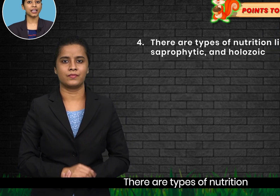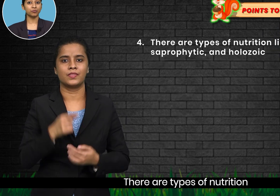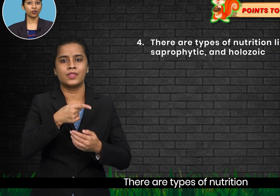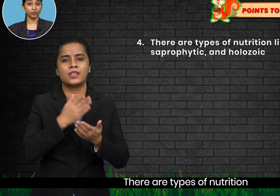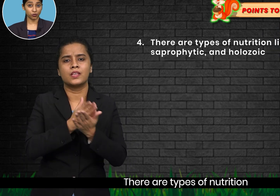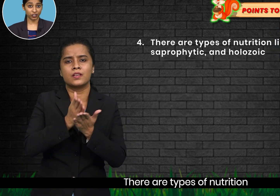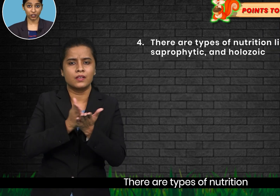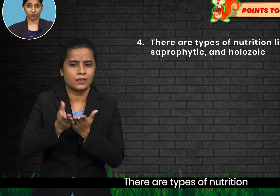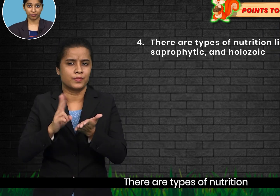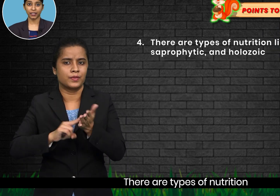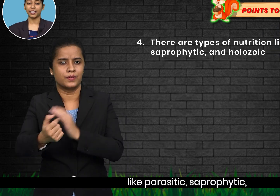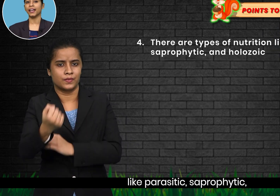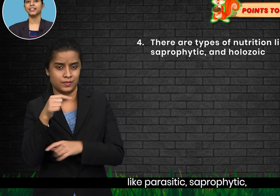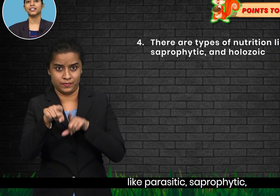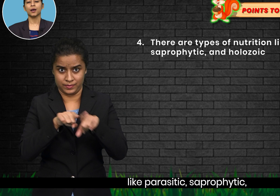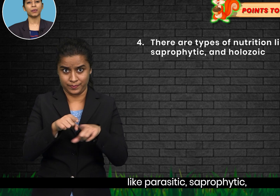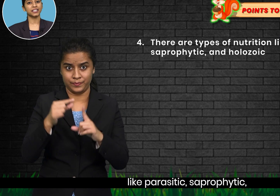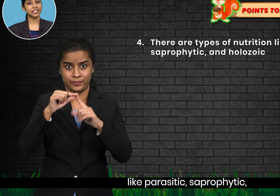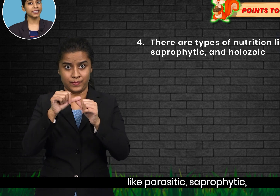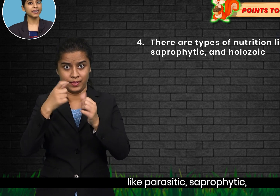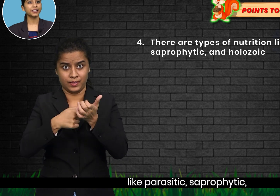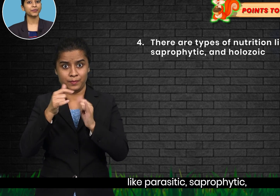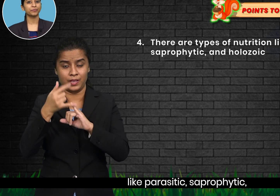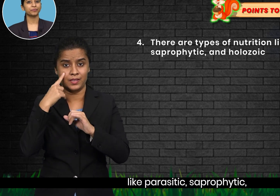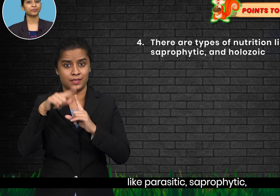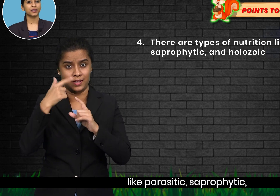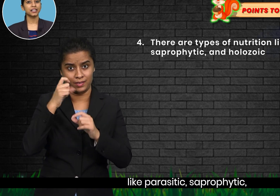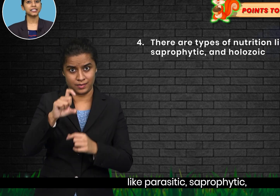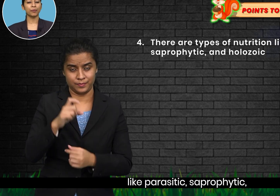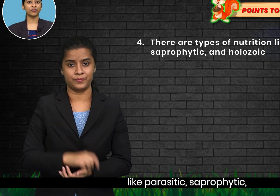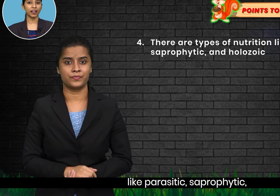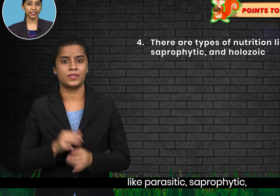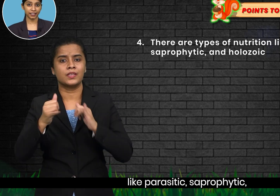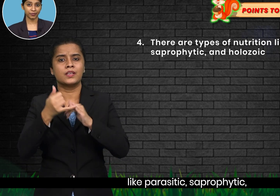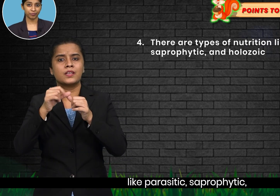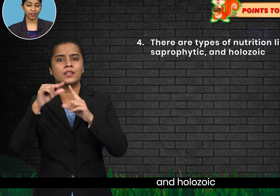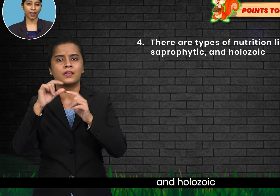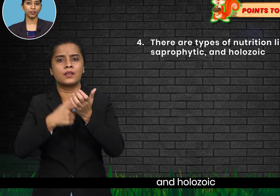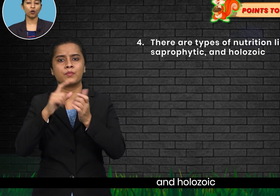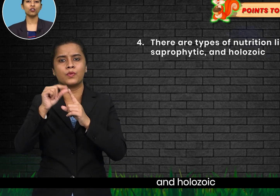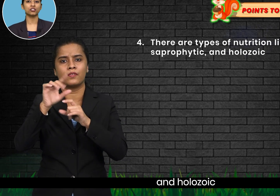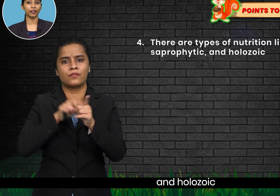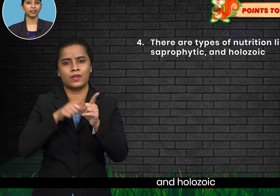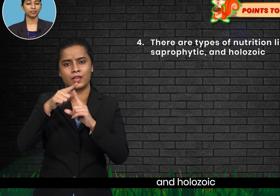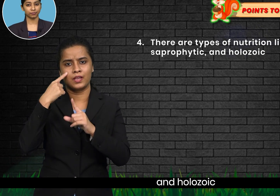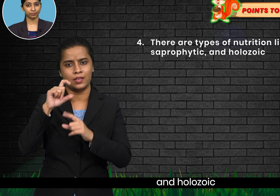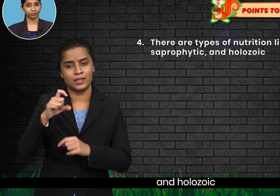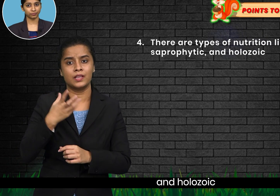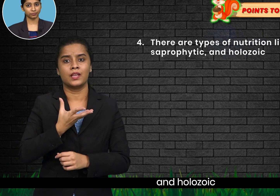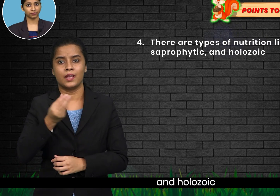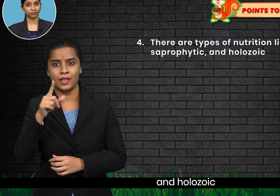There are types of nutrition like parasitic, saprophytic and holozoic.